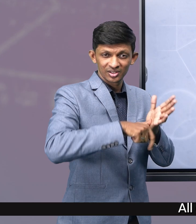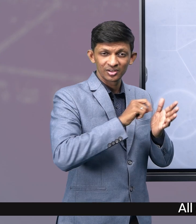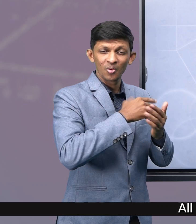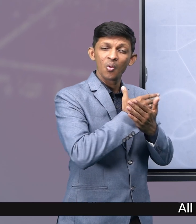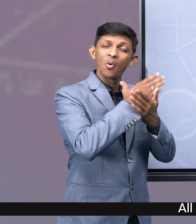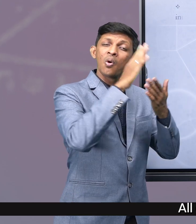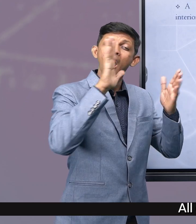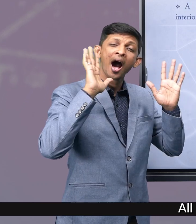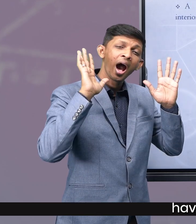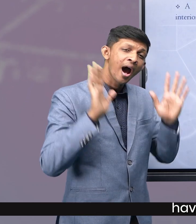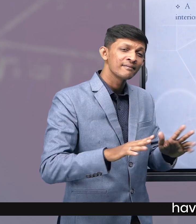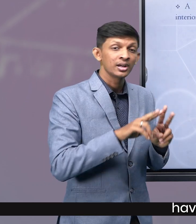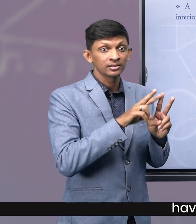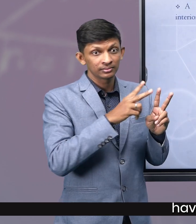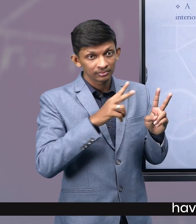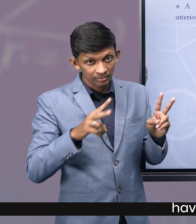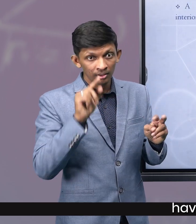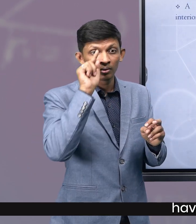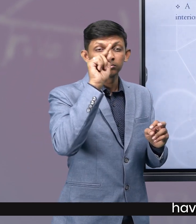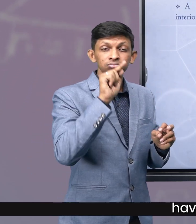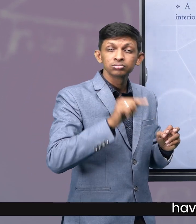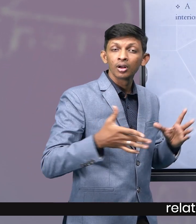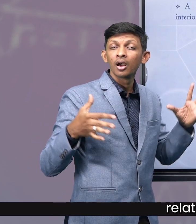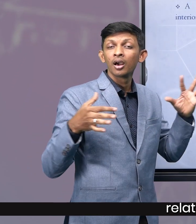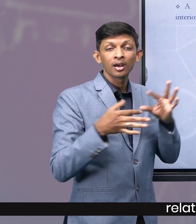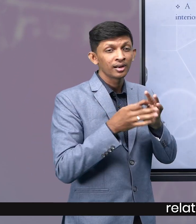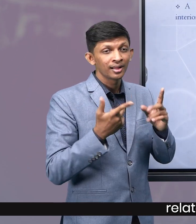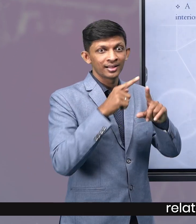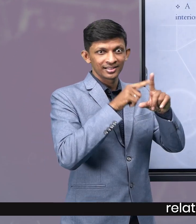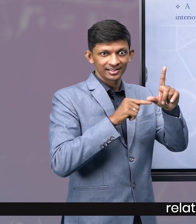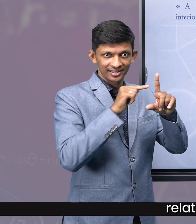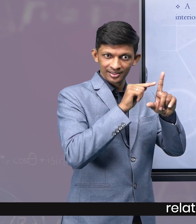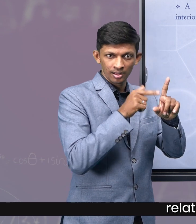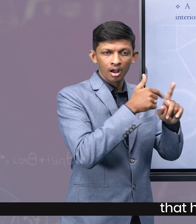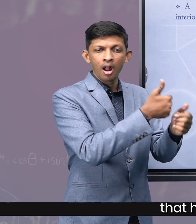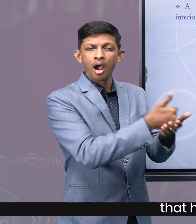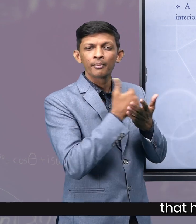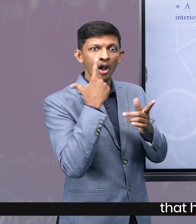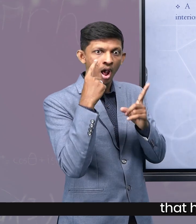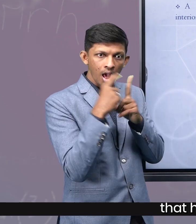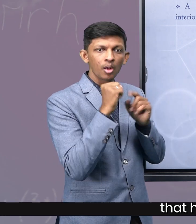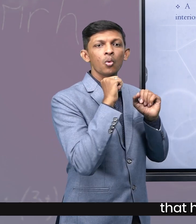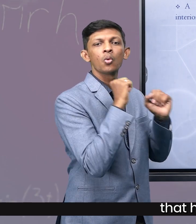All geometrical shapes have different properties related to sides and angles that help us to identify